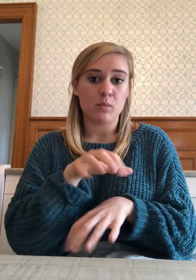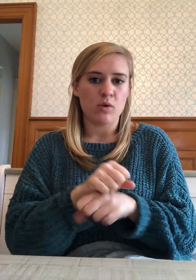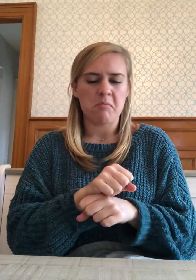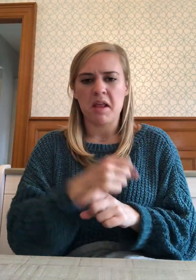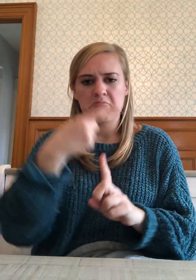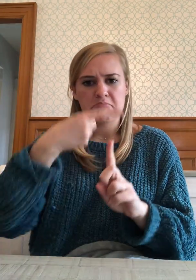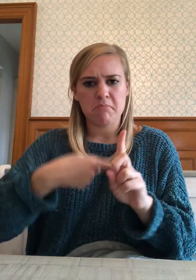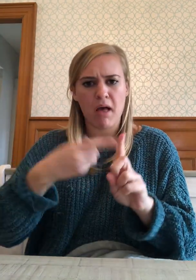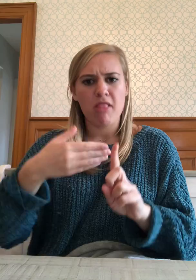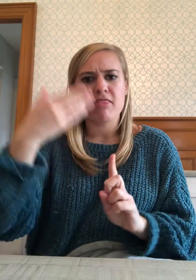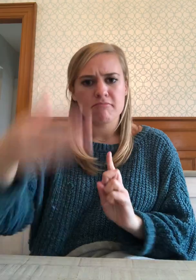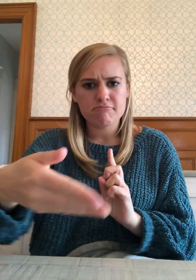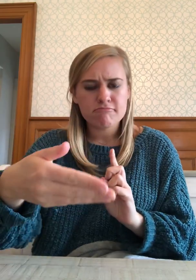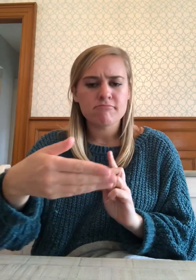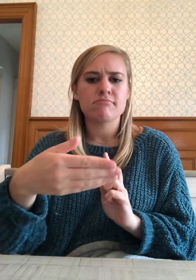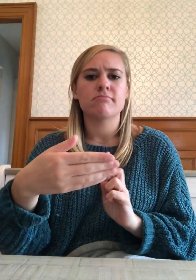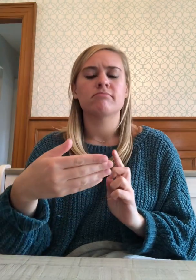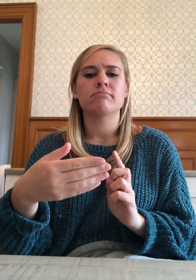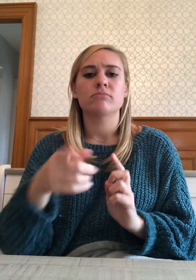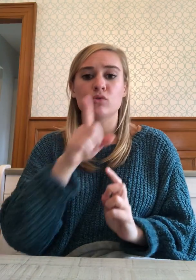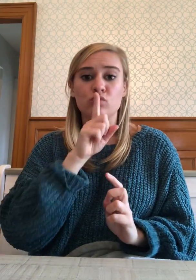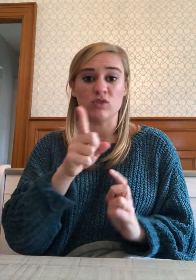and I want you to really try to stop the habit.